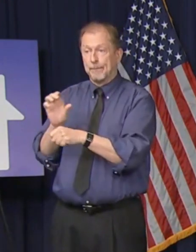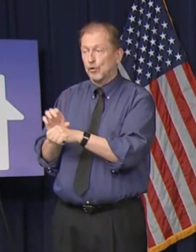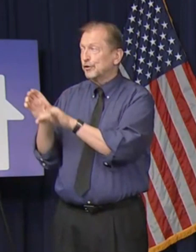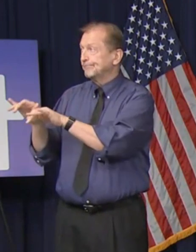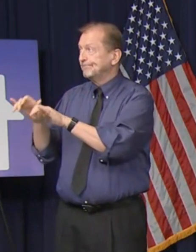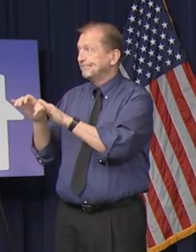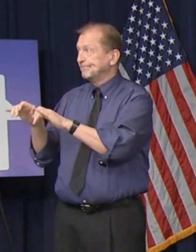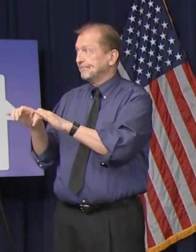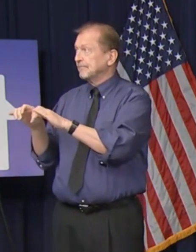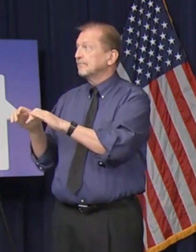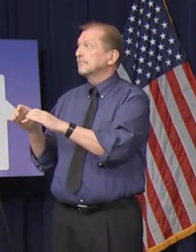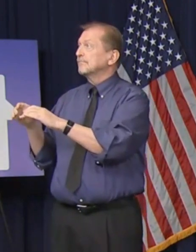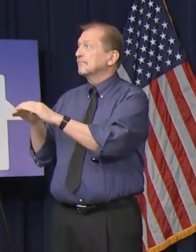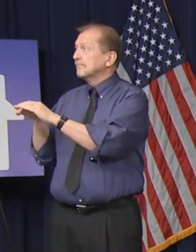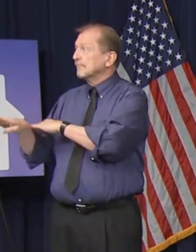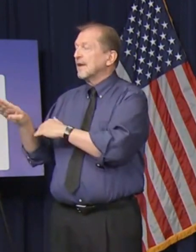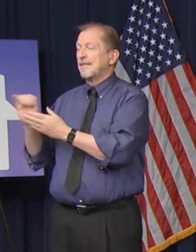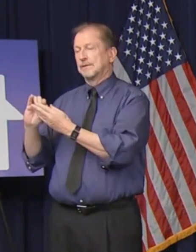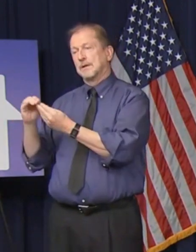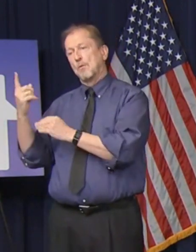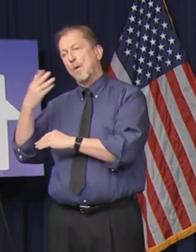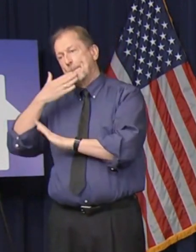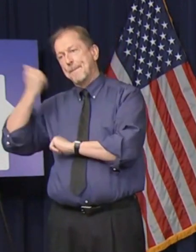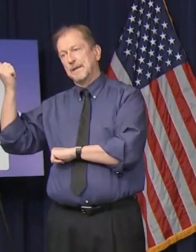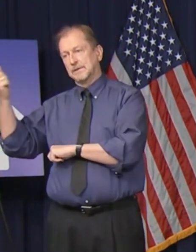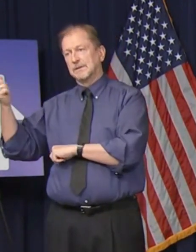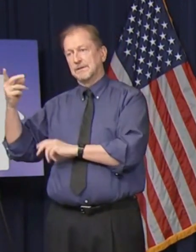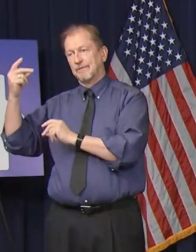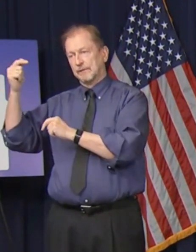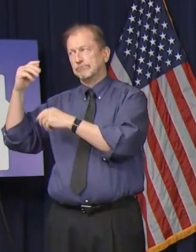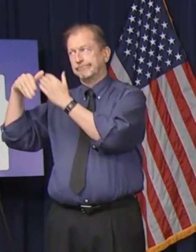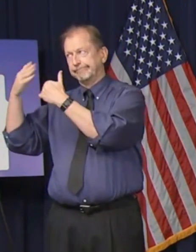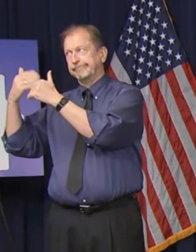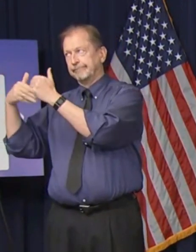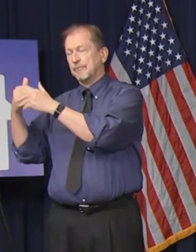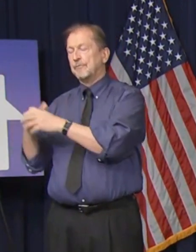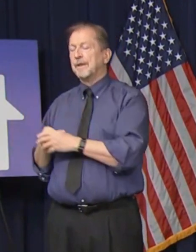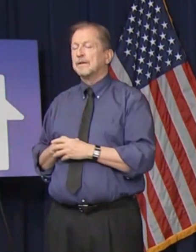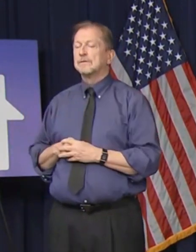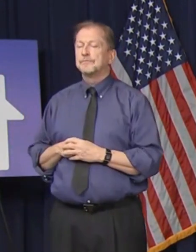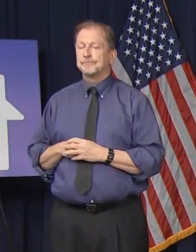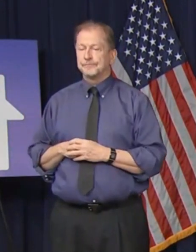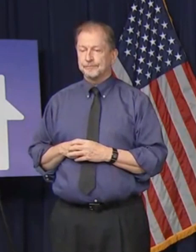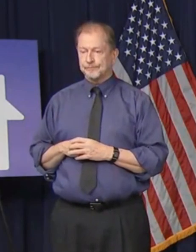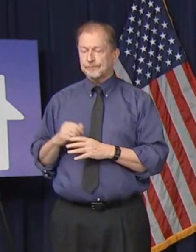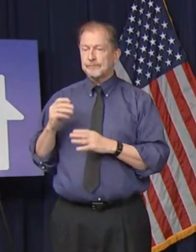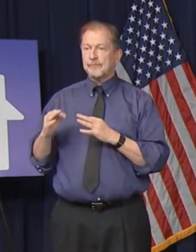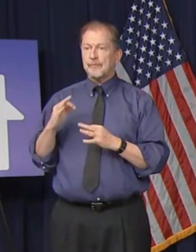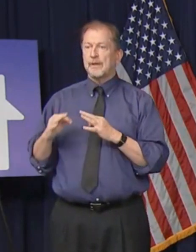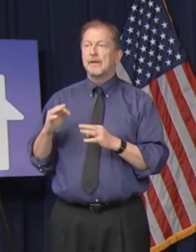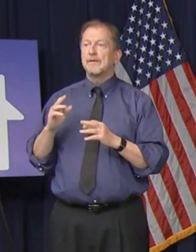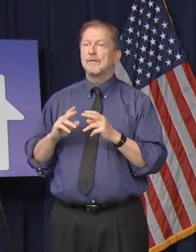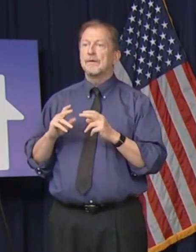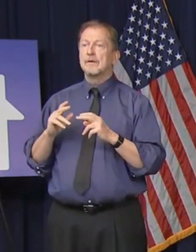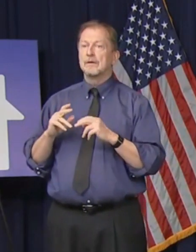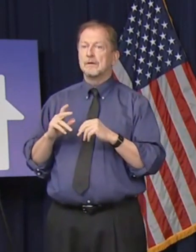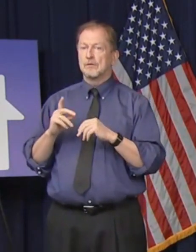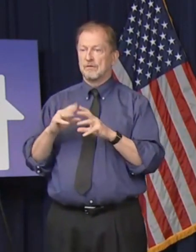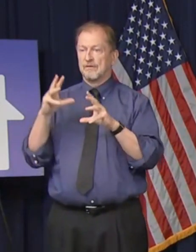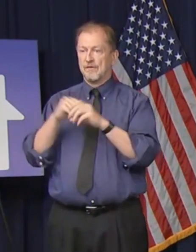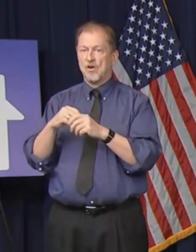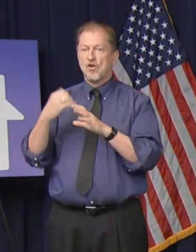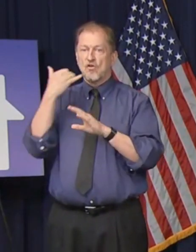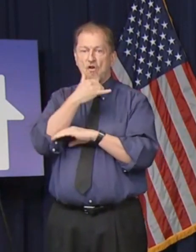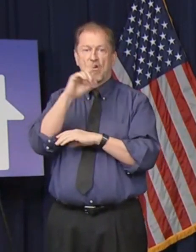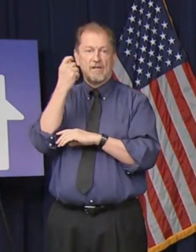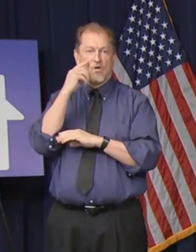online. That is really the best way to get it done. It's going to be clunky to have a lot of people involved in the process.